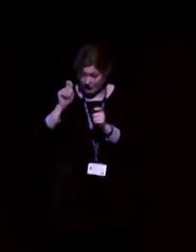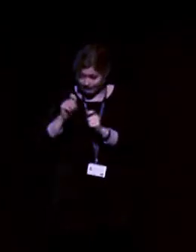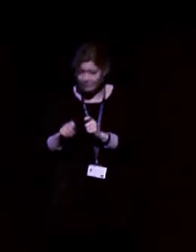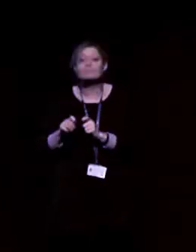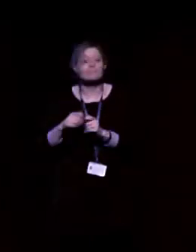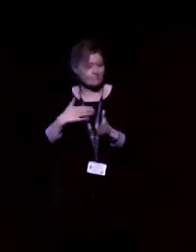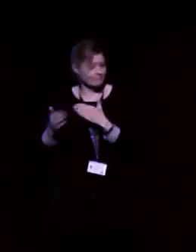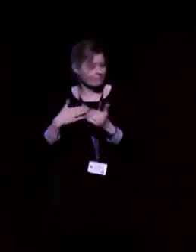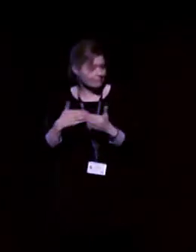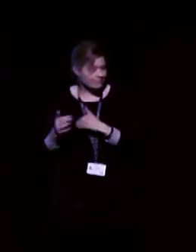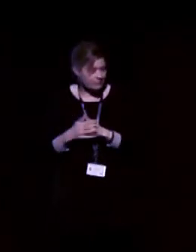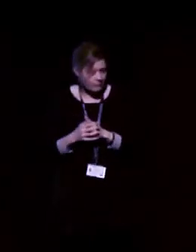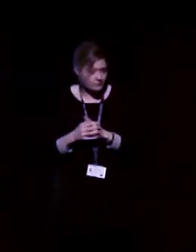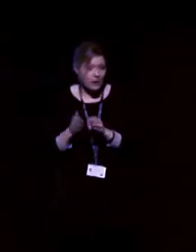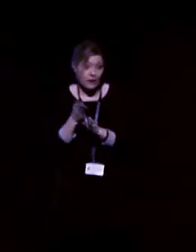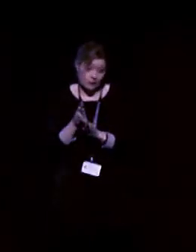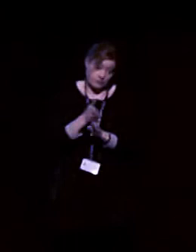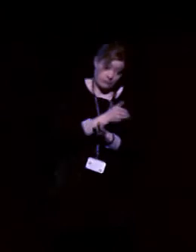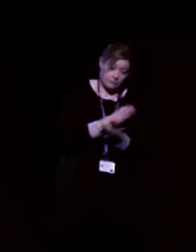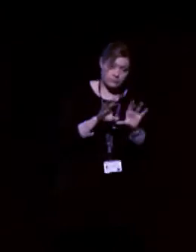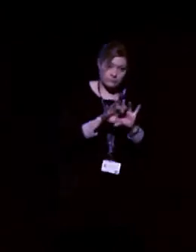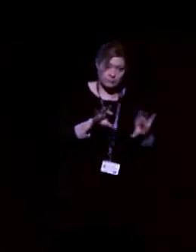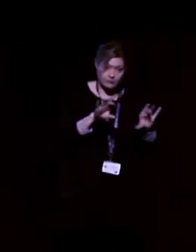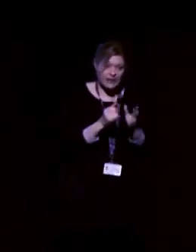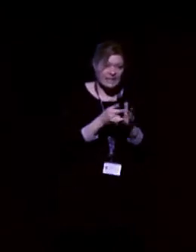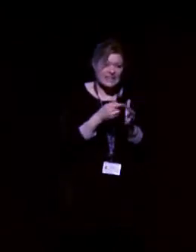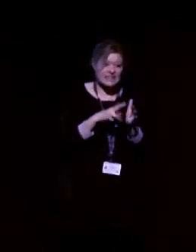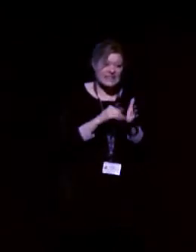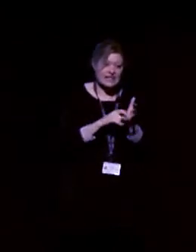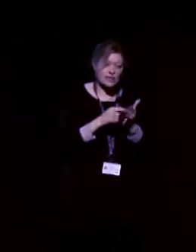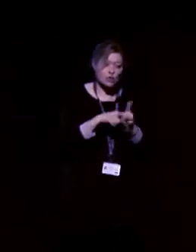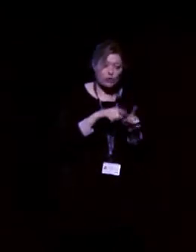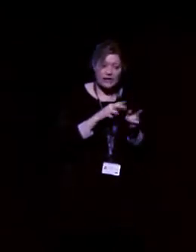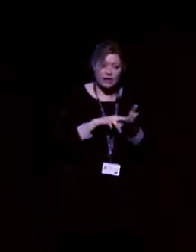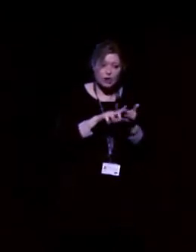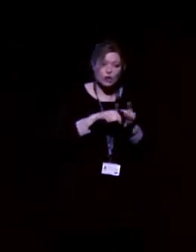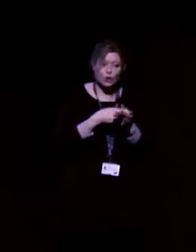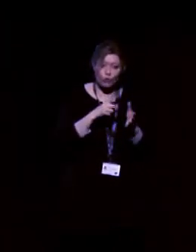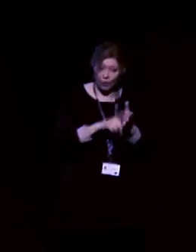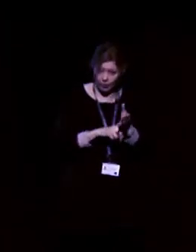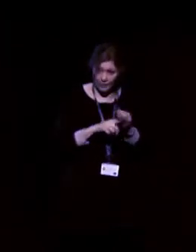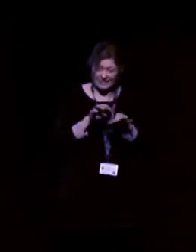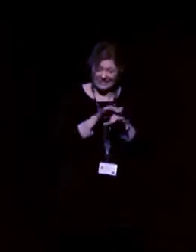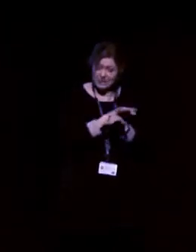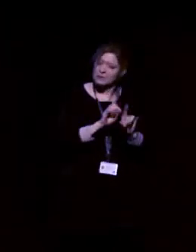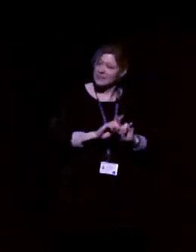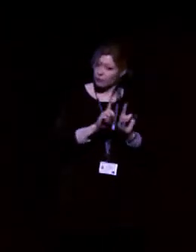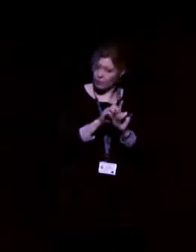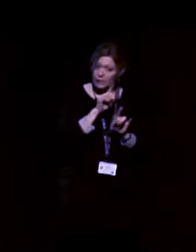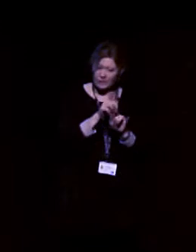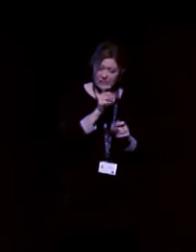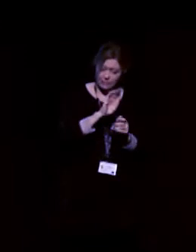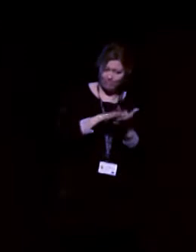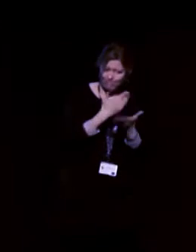can again get a sensorineural hearing loss because those sound waves aren't converted into electrical activity that we then hear in our brain.